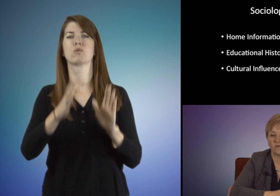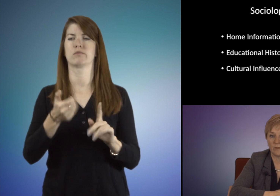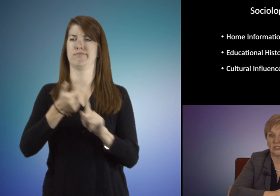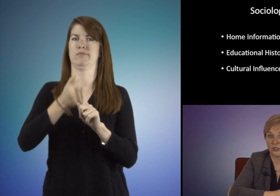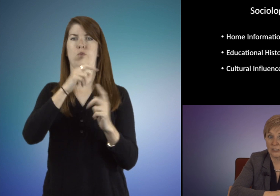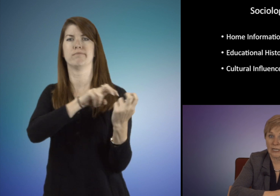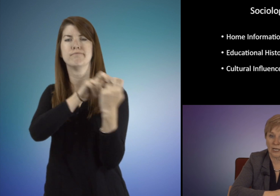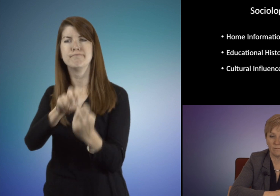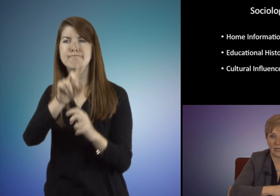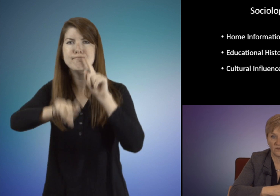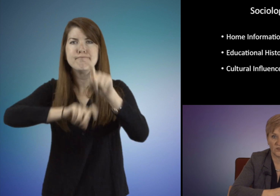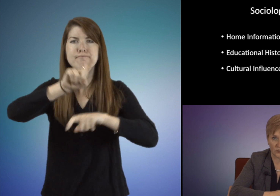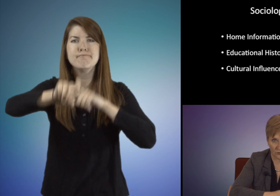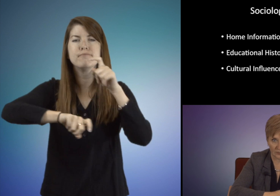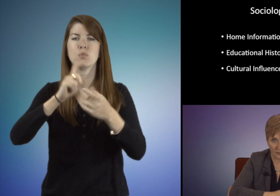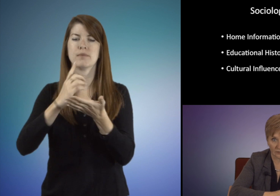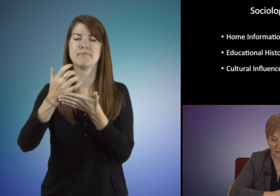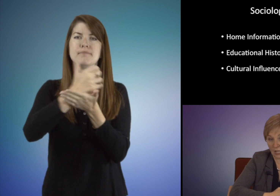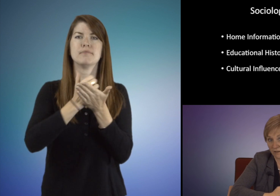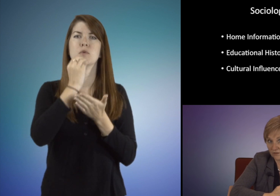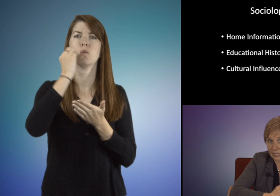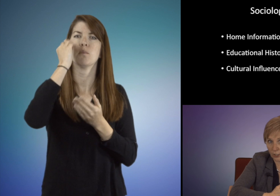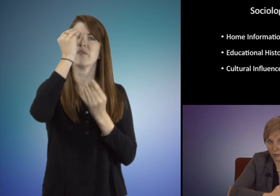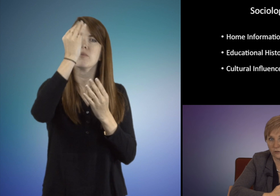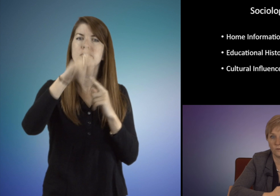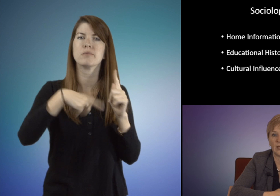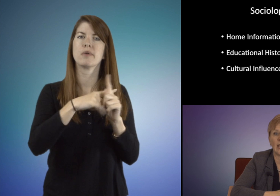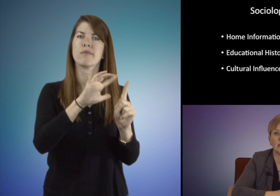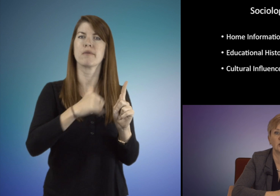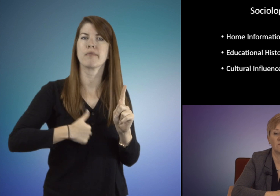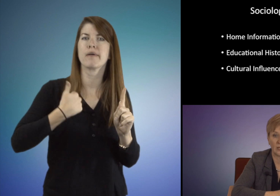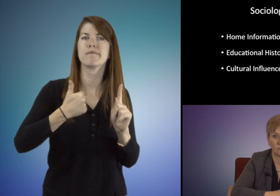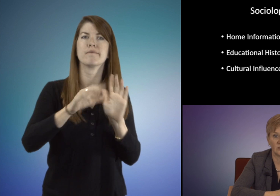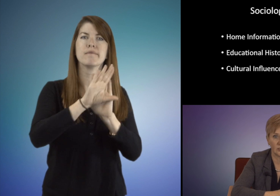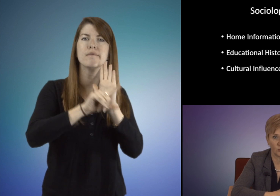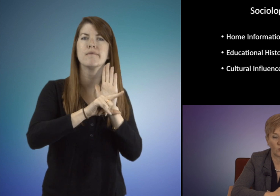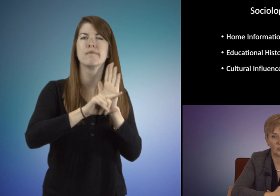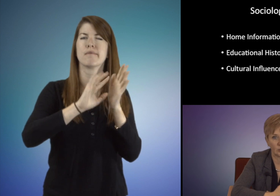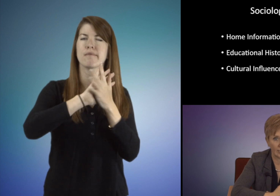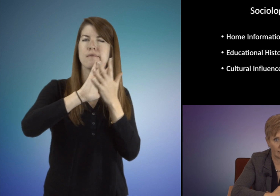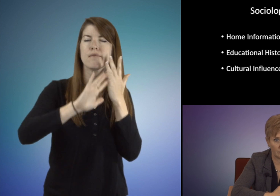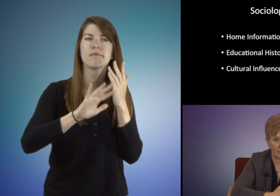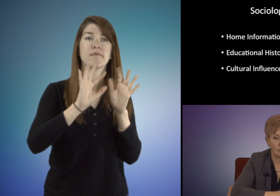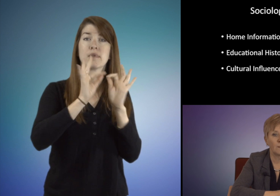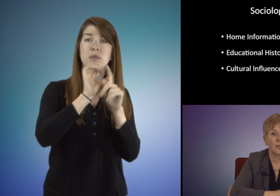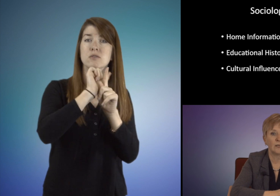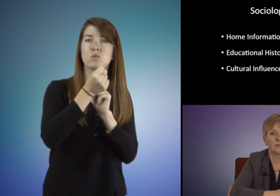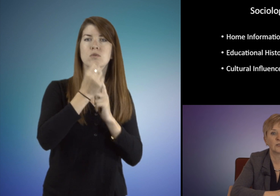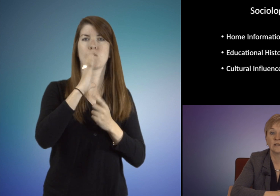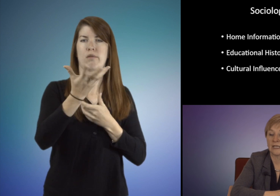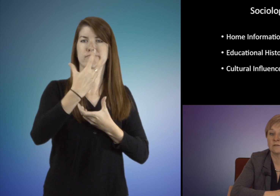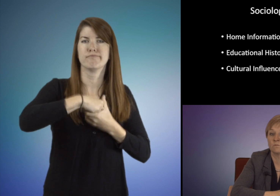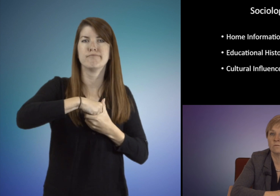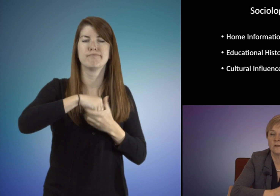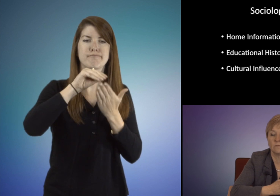home information about the student's life at home and family situation can be